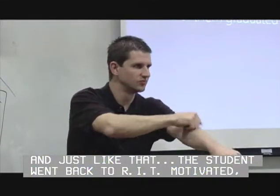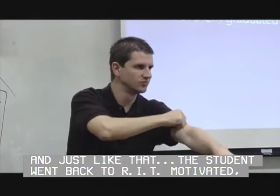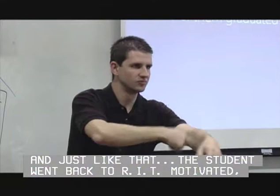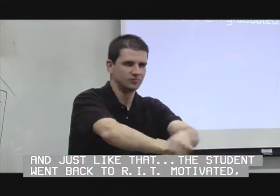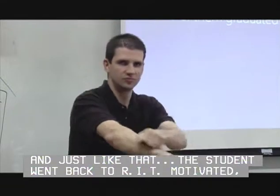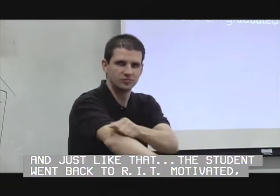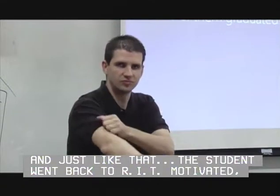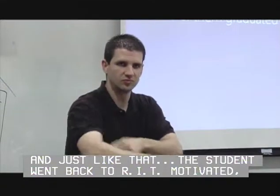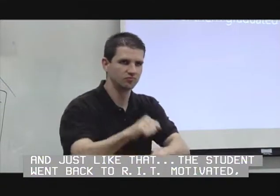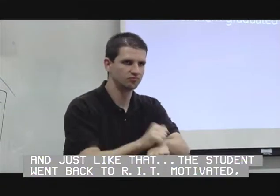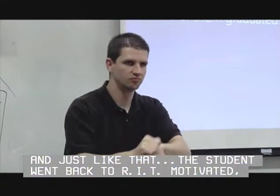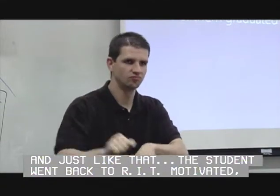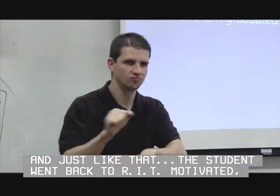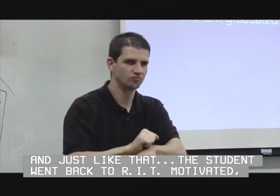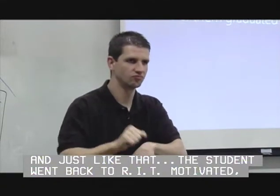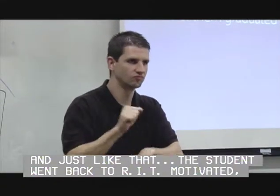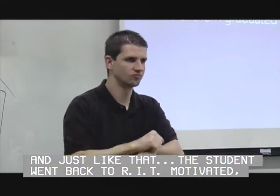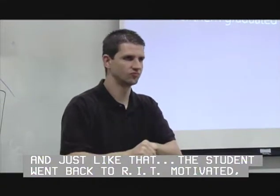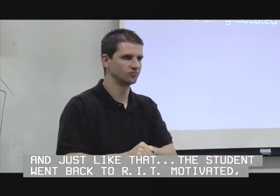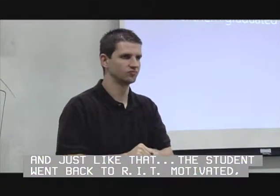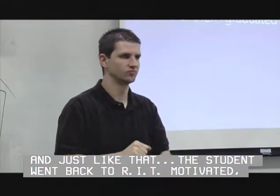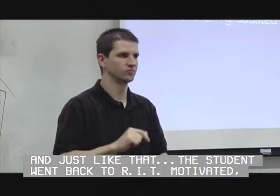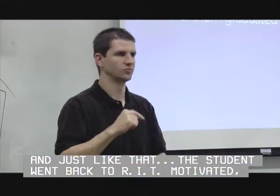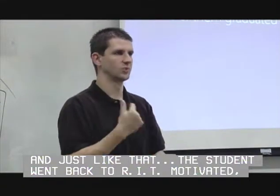the student went back to RIT motivated,